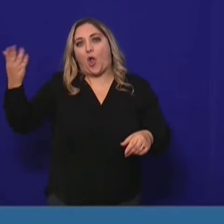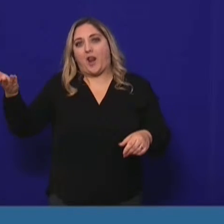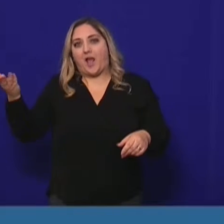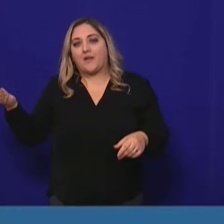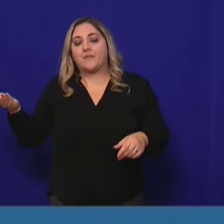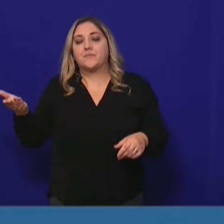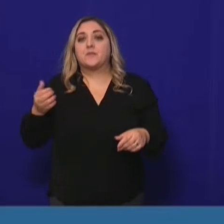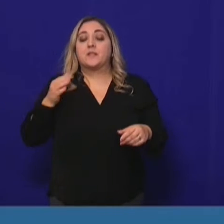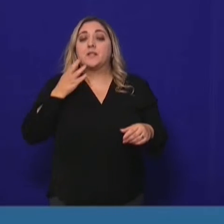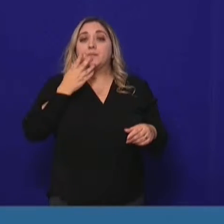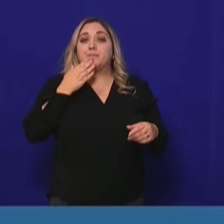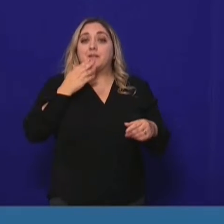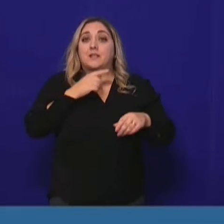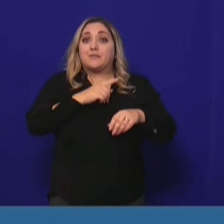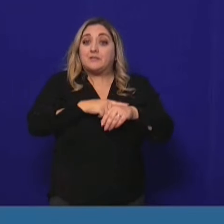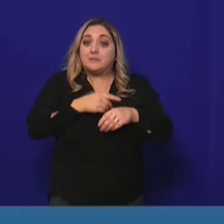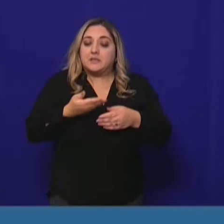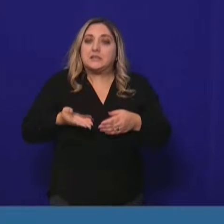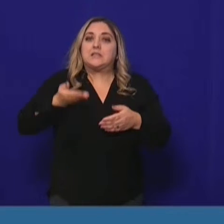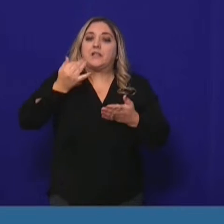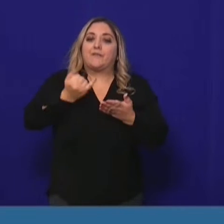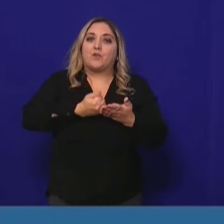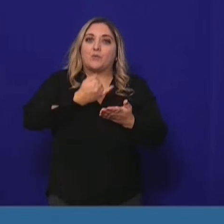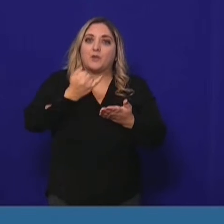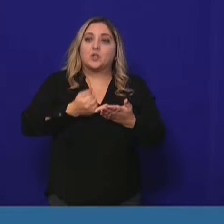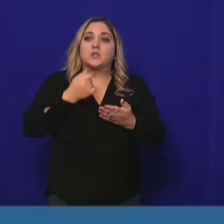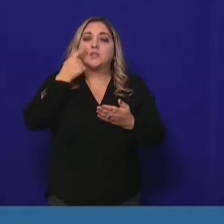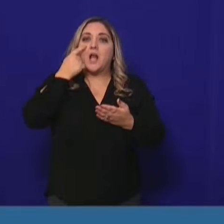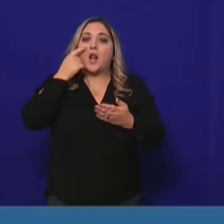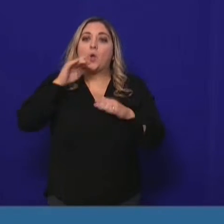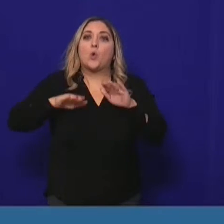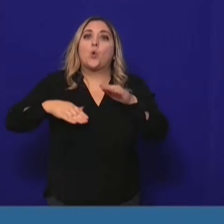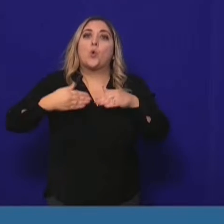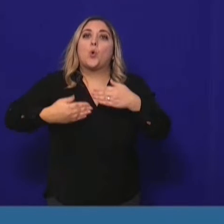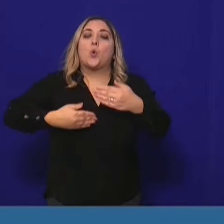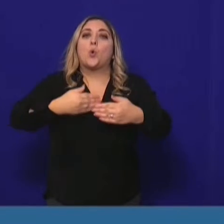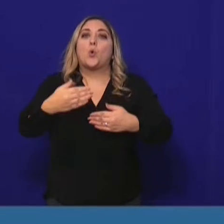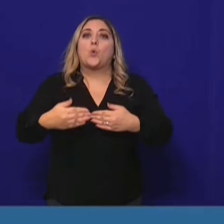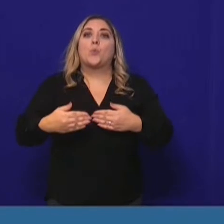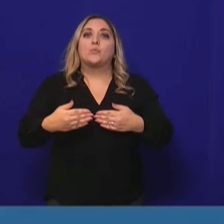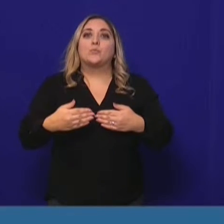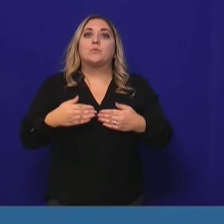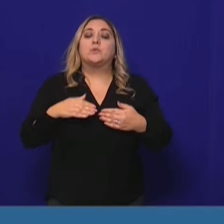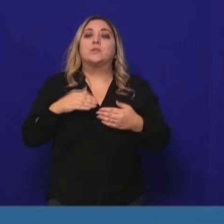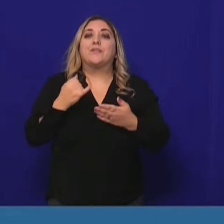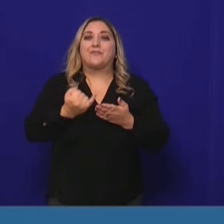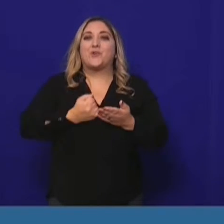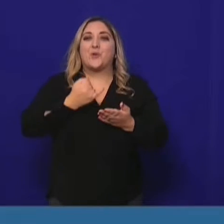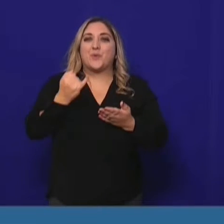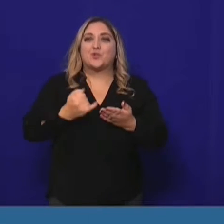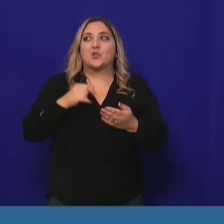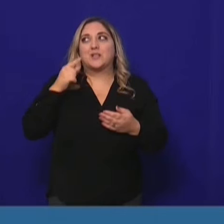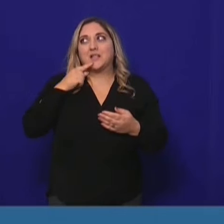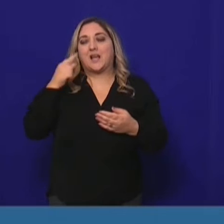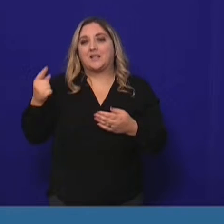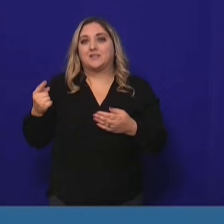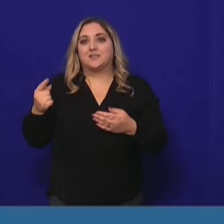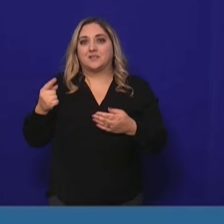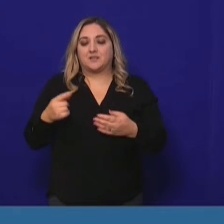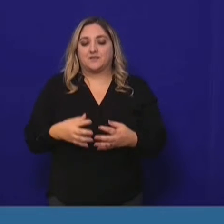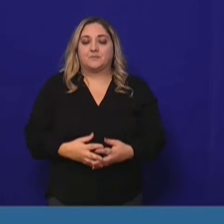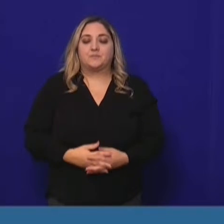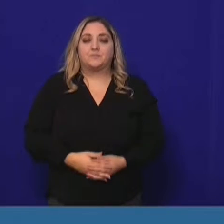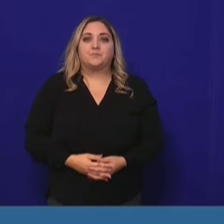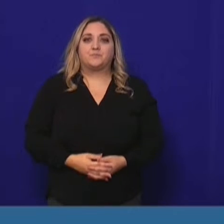darba mbagħad ikun hemm ukoll trials u iktar informazzjoni u mbagħad nkun nistgħu nkomplu nsegwu wkoll l-istruzzjonijiet li jgħidulna